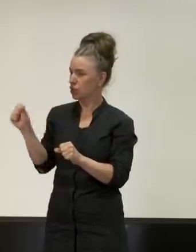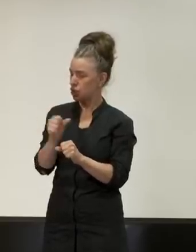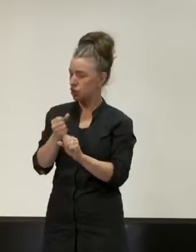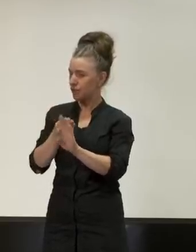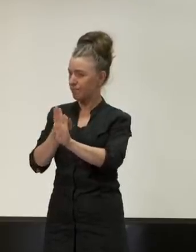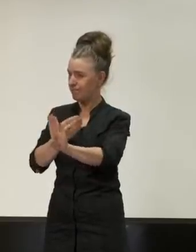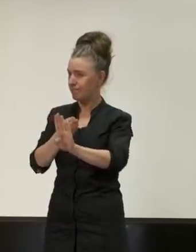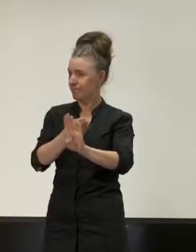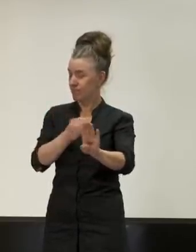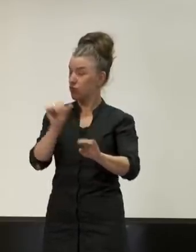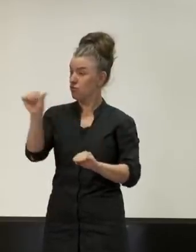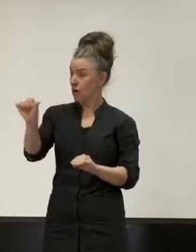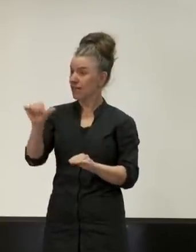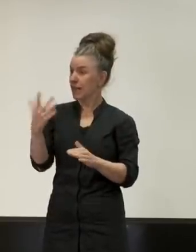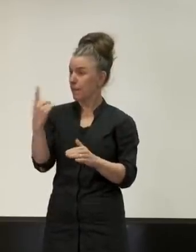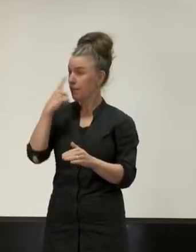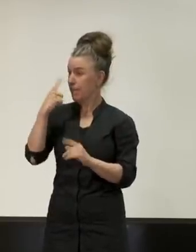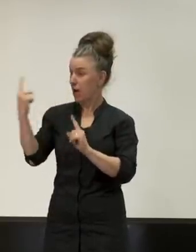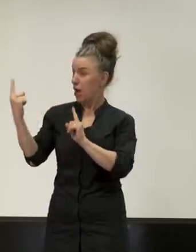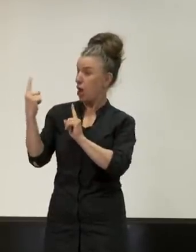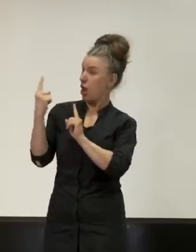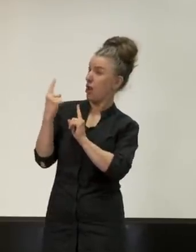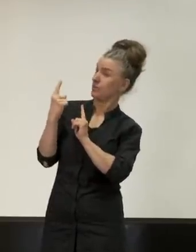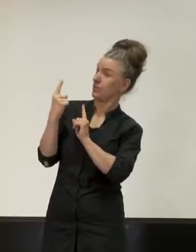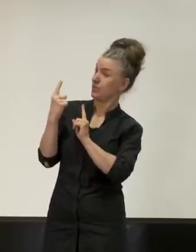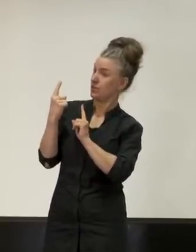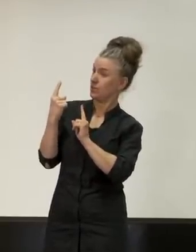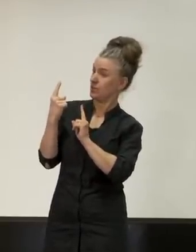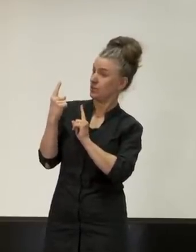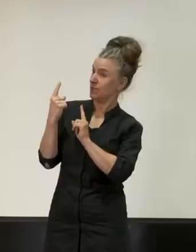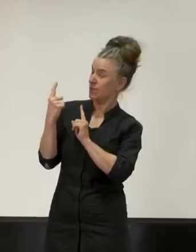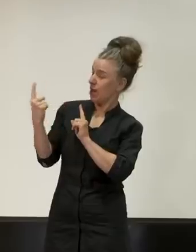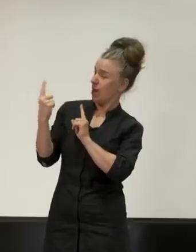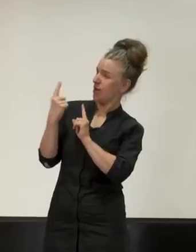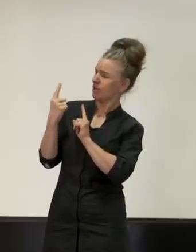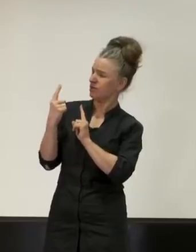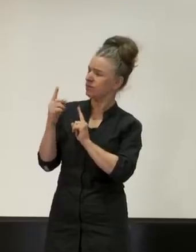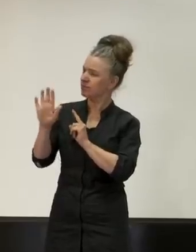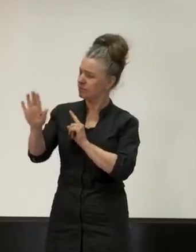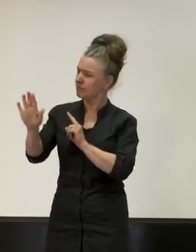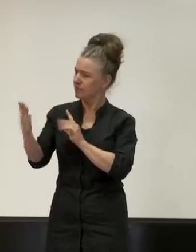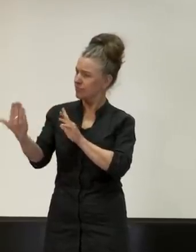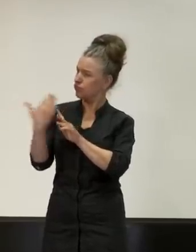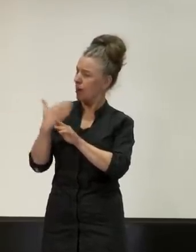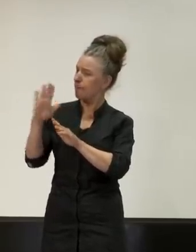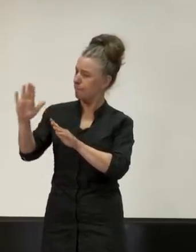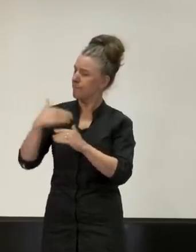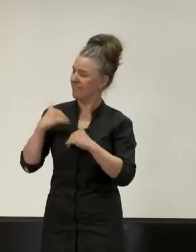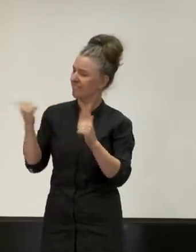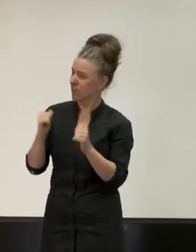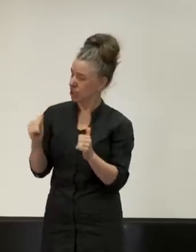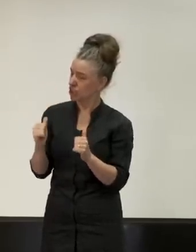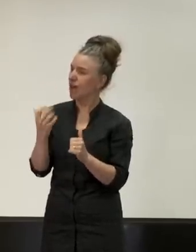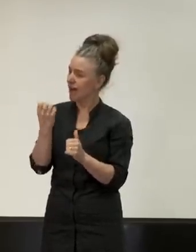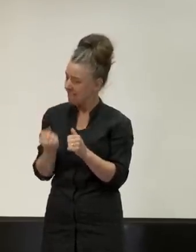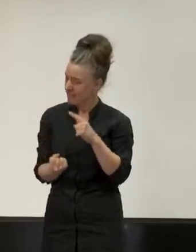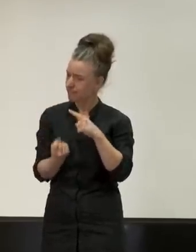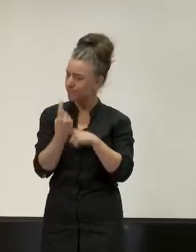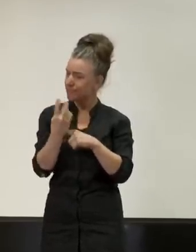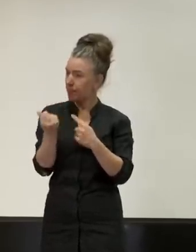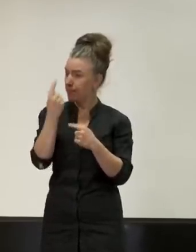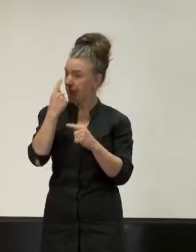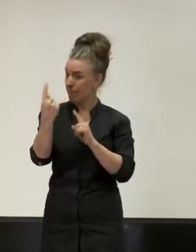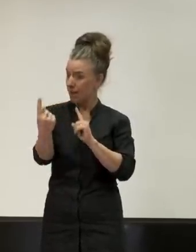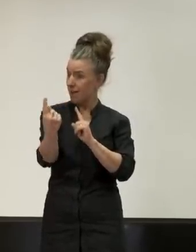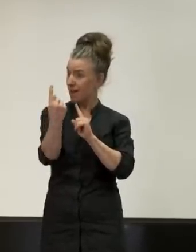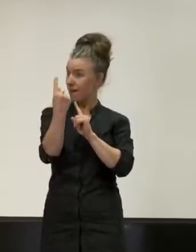been scenarios where I have had people get closer than would have been advised. If I could just finish the question. I have had situations where people have